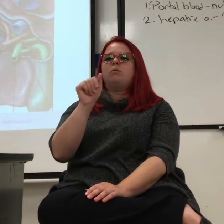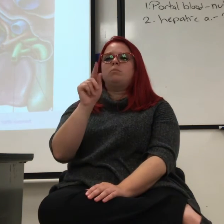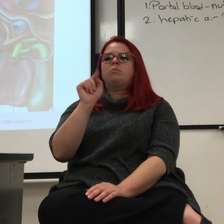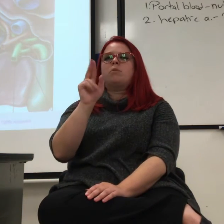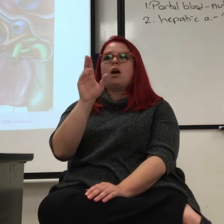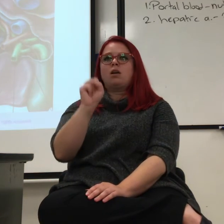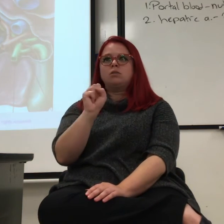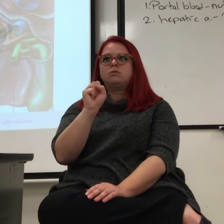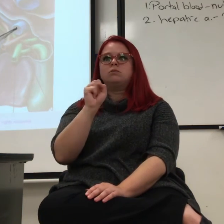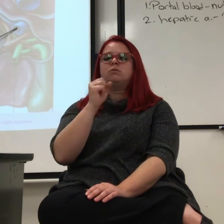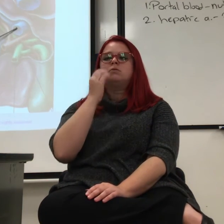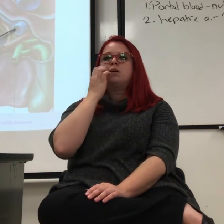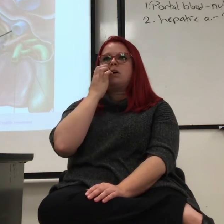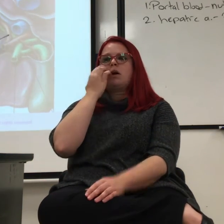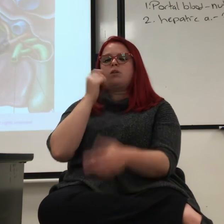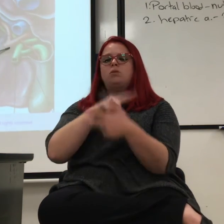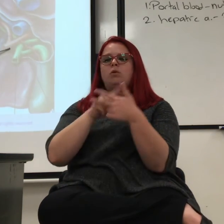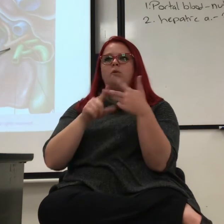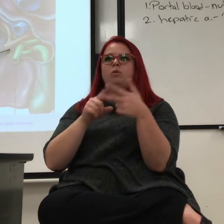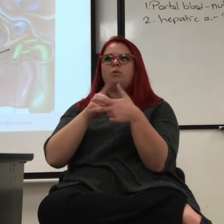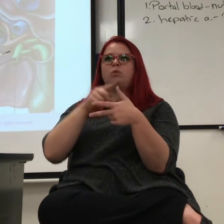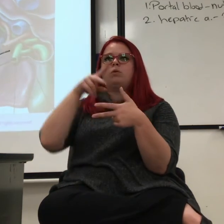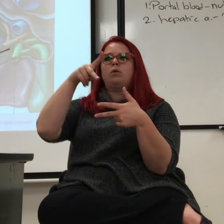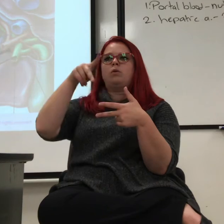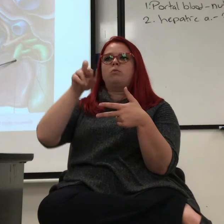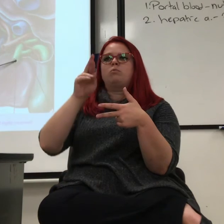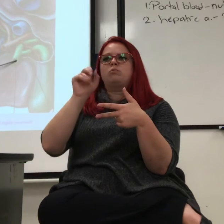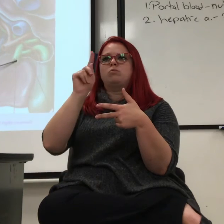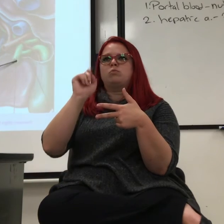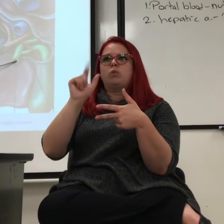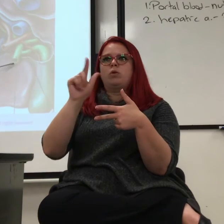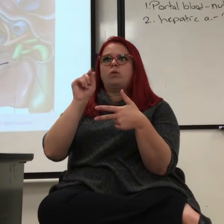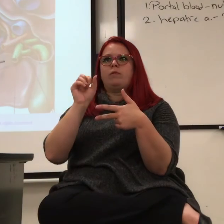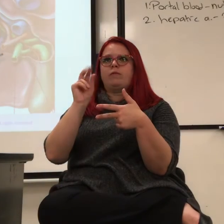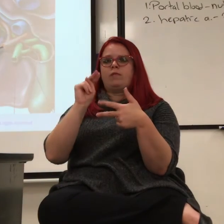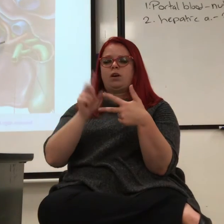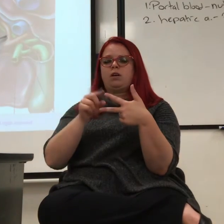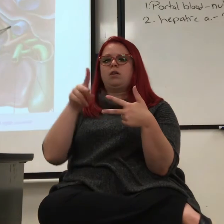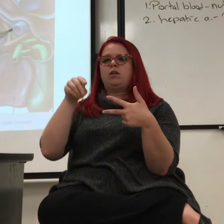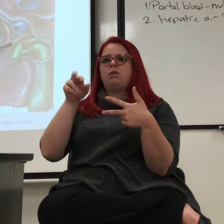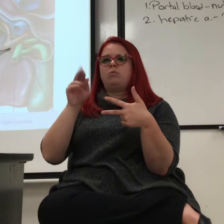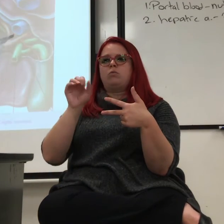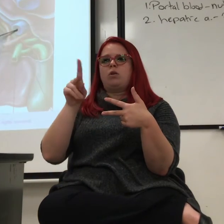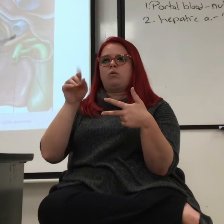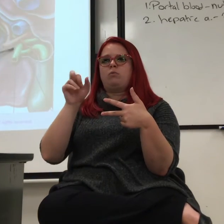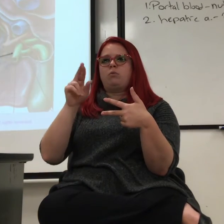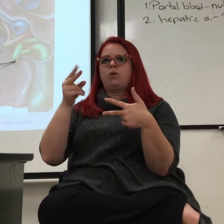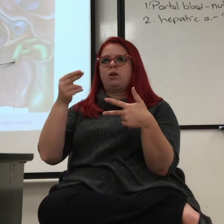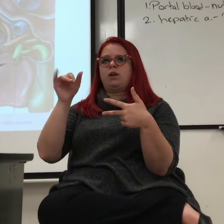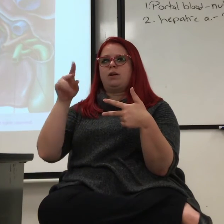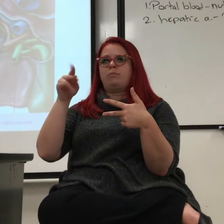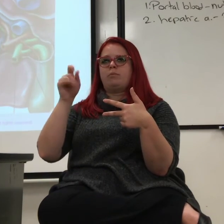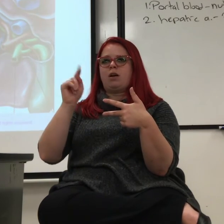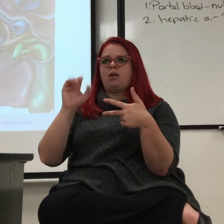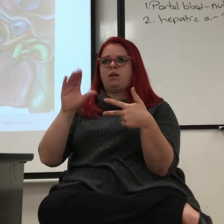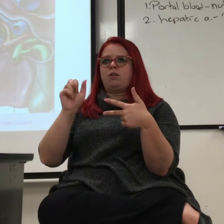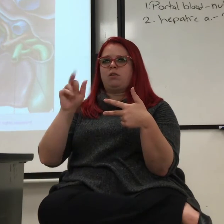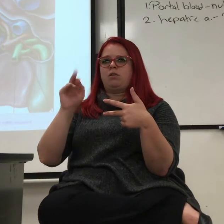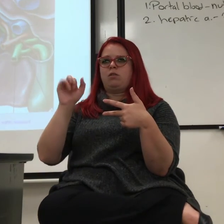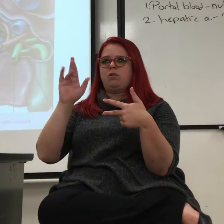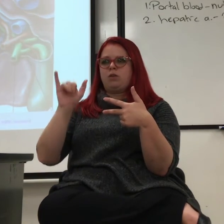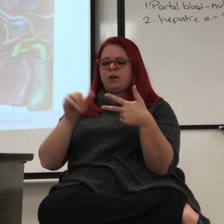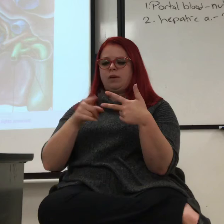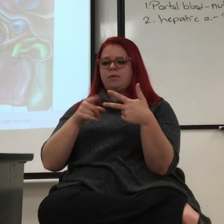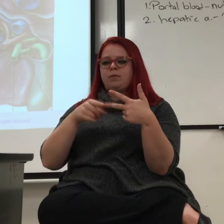Know the three things: portal vein, proper hepatic artery, bile duct. Blood coming in, bile coming out.